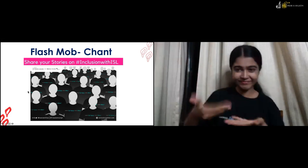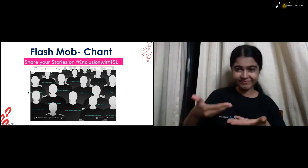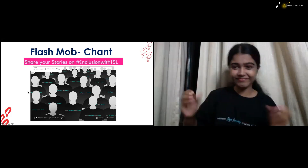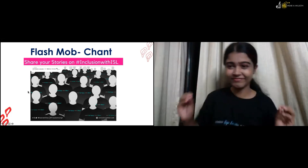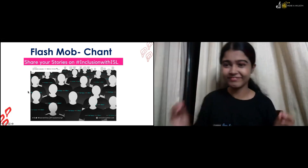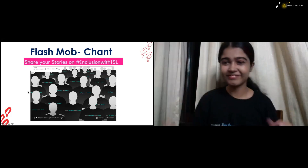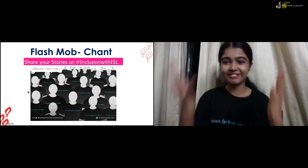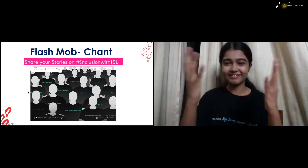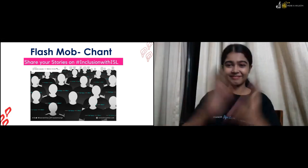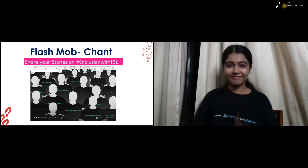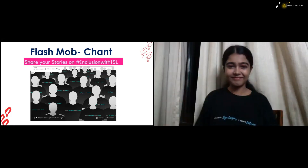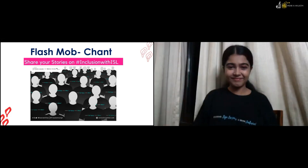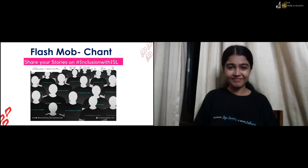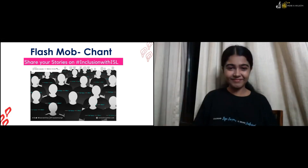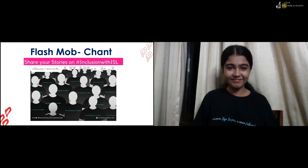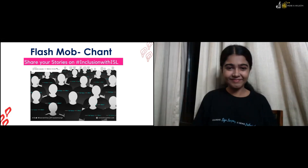be Sheetal.